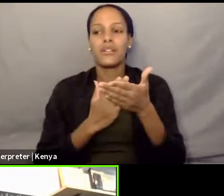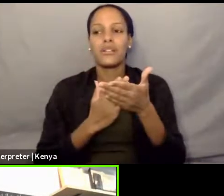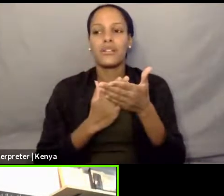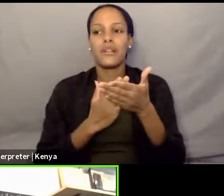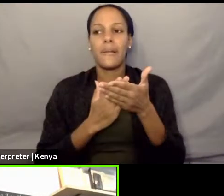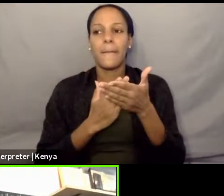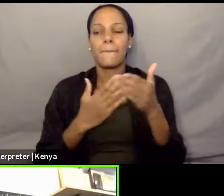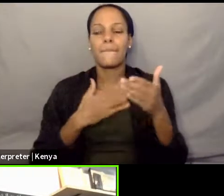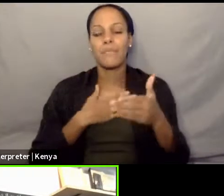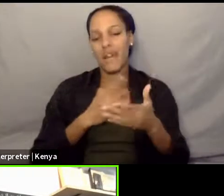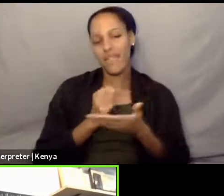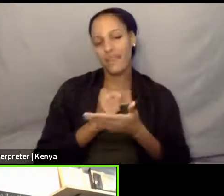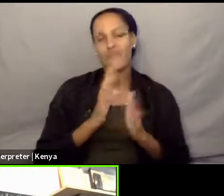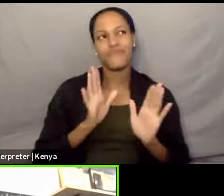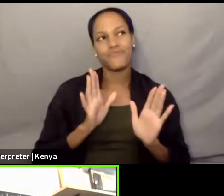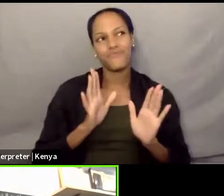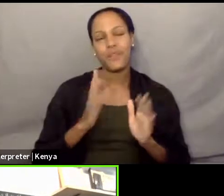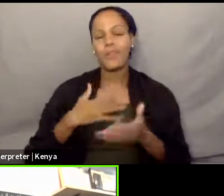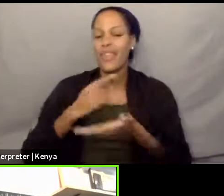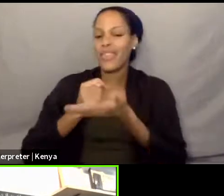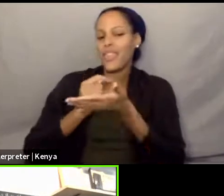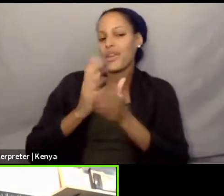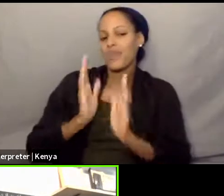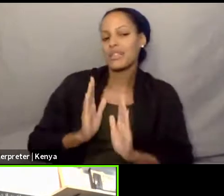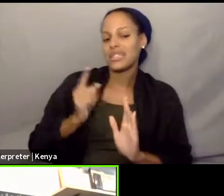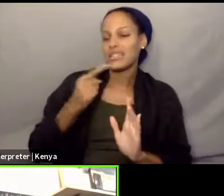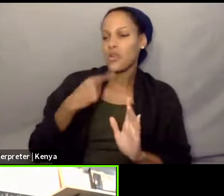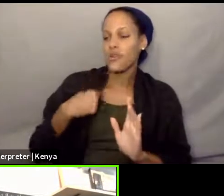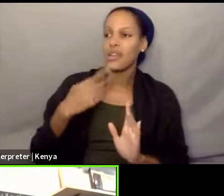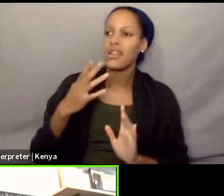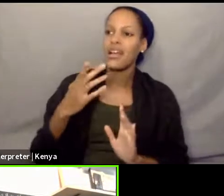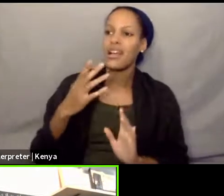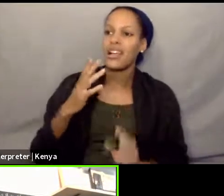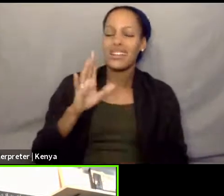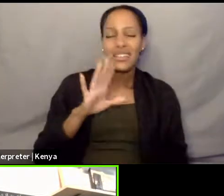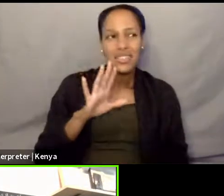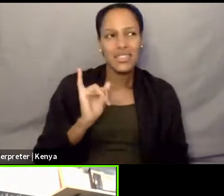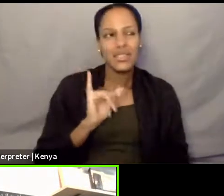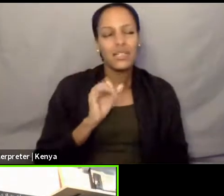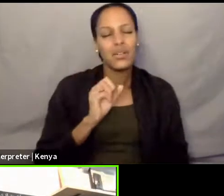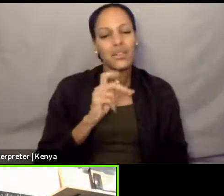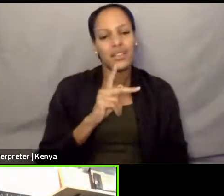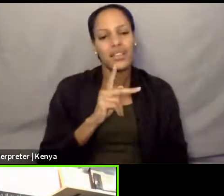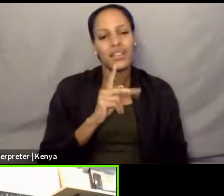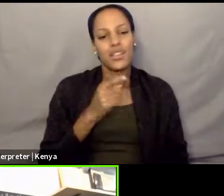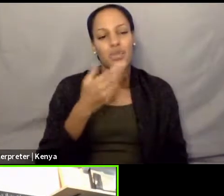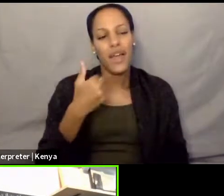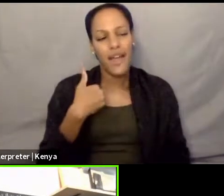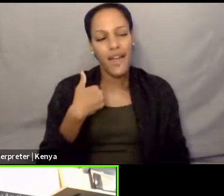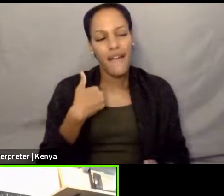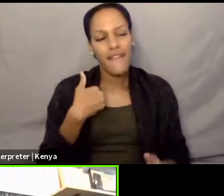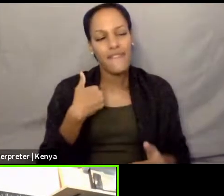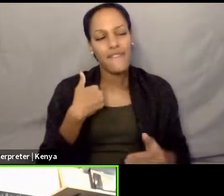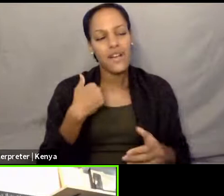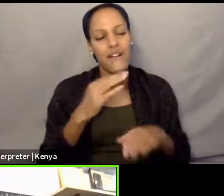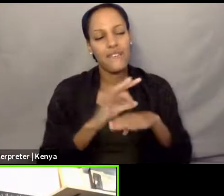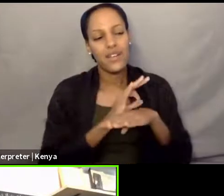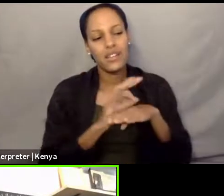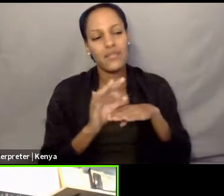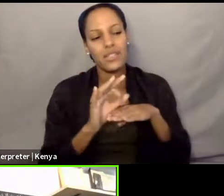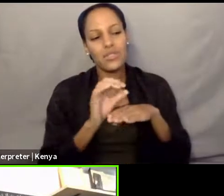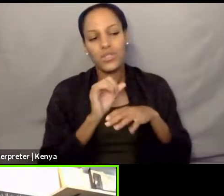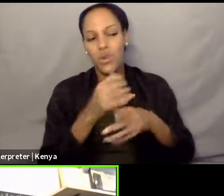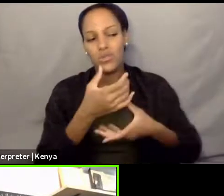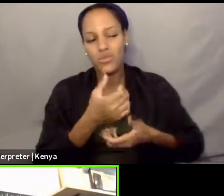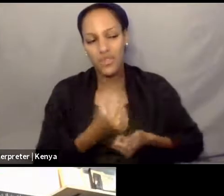my therapist, I don't know exactly how he put it, but he more or less at some point was like, oh, okay. Like, you kind of have a fundamental distrust.